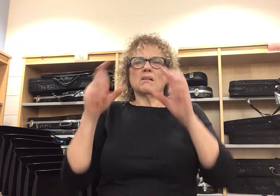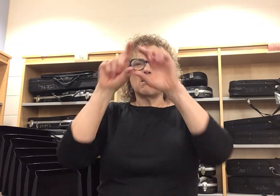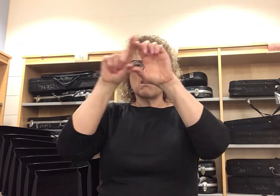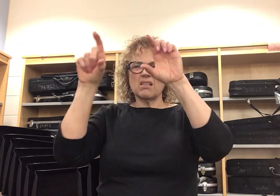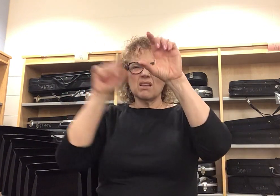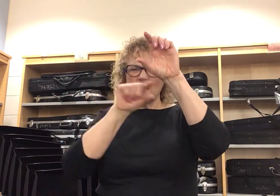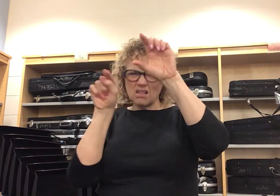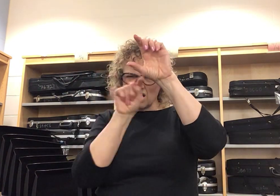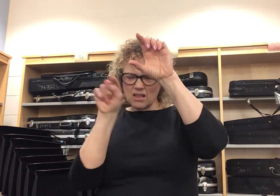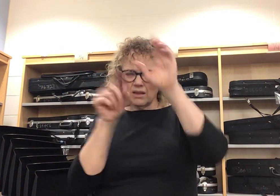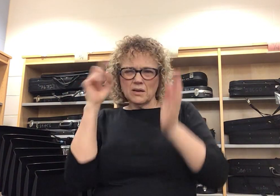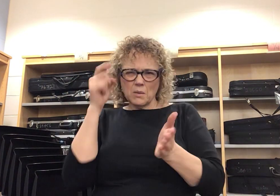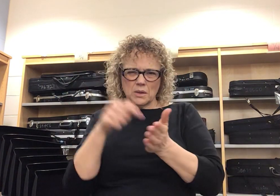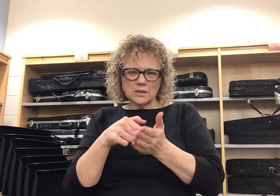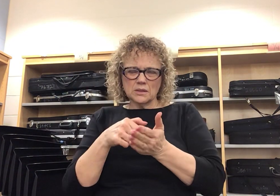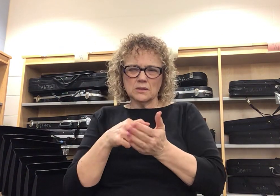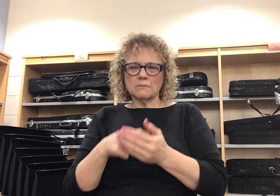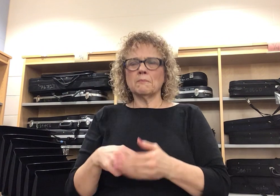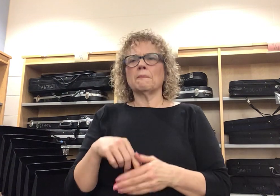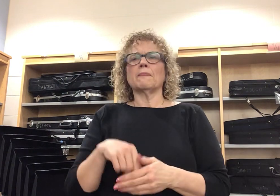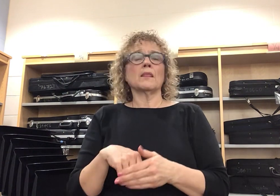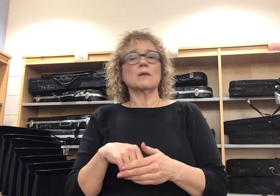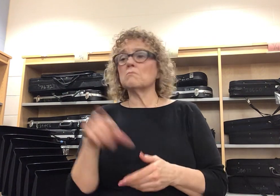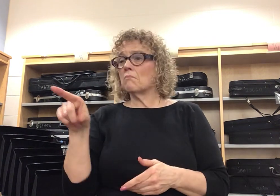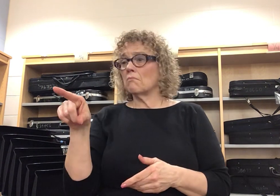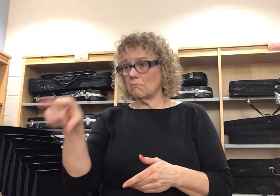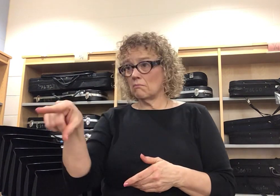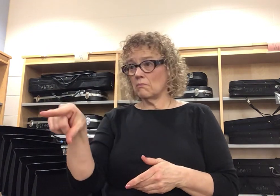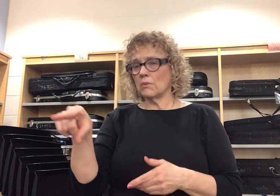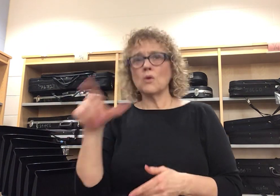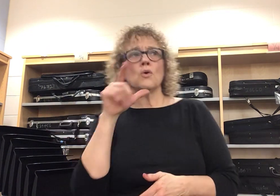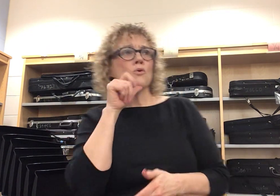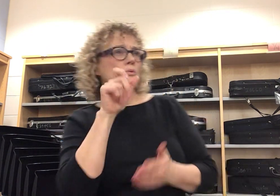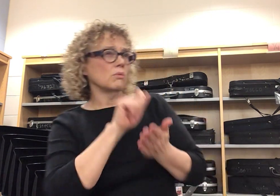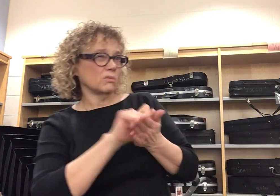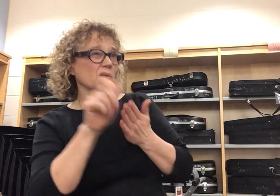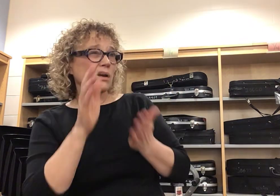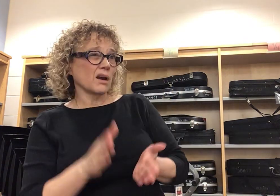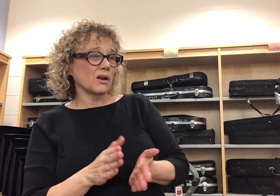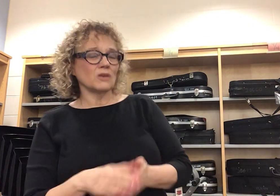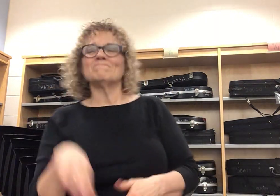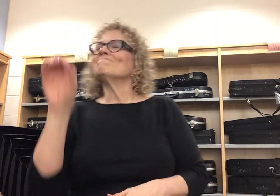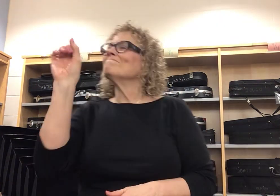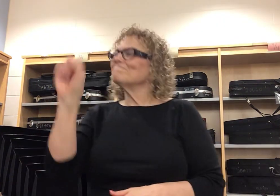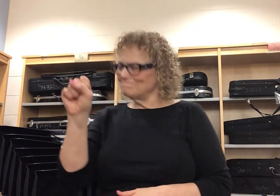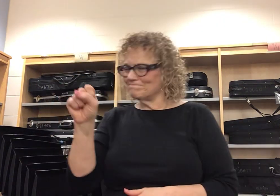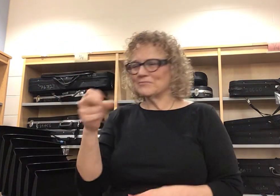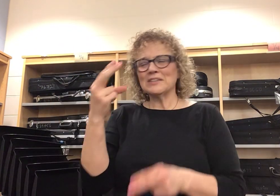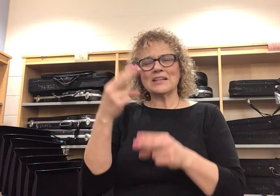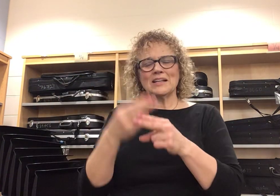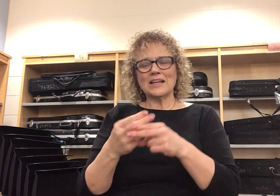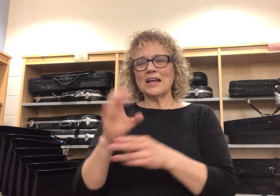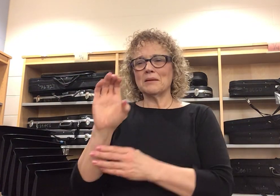Becky? Who it's written by? Who it's written by. Chris Burbach of the World Herald staff,